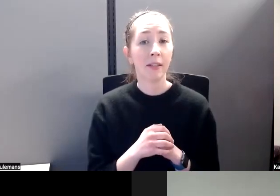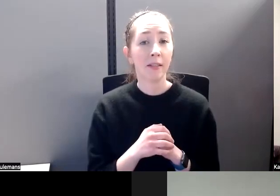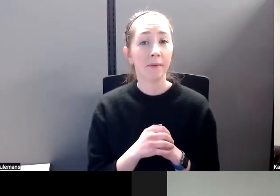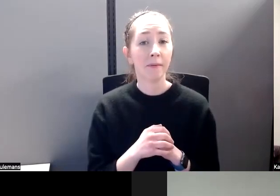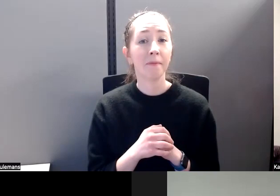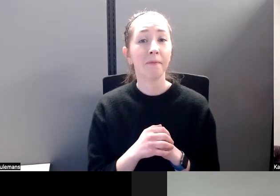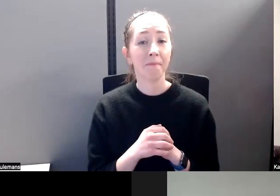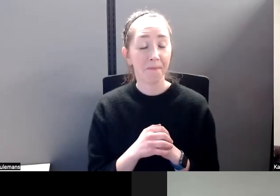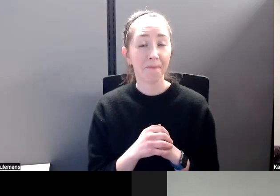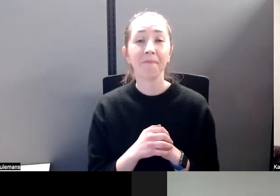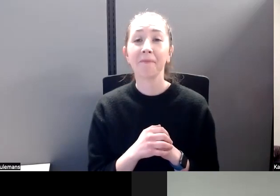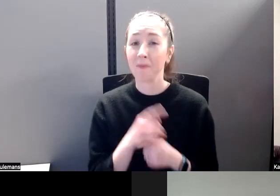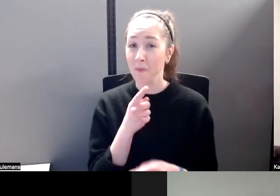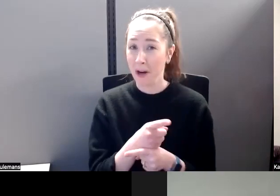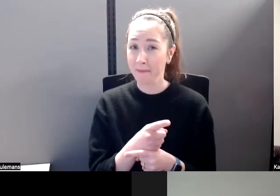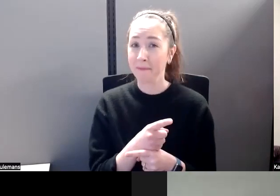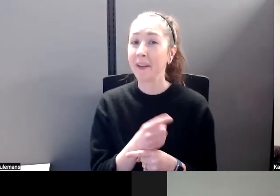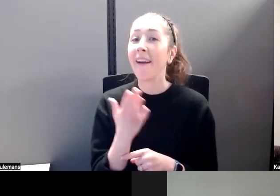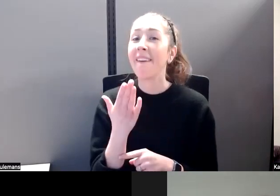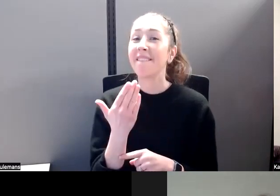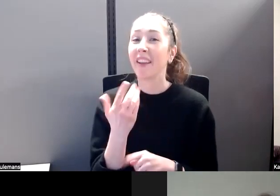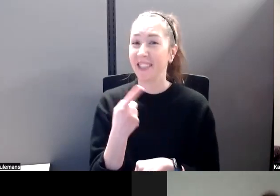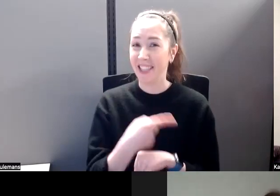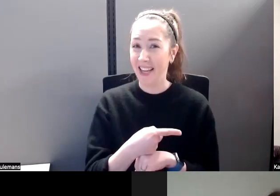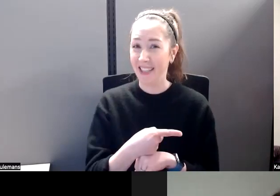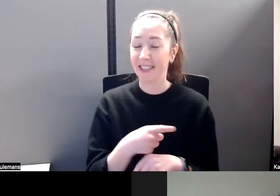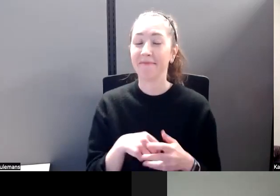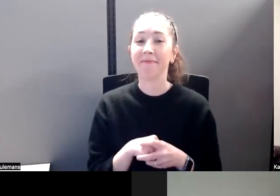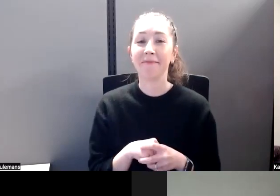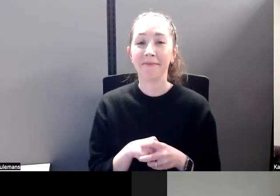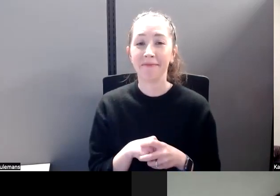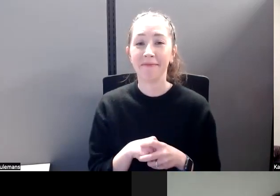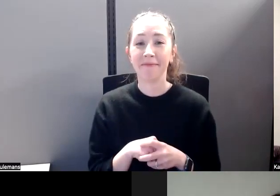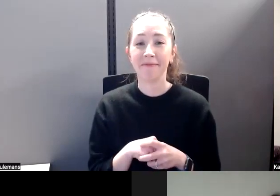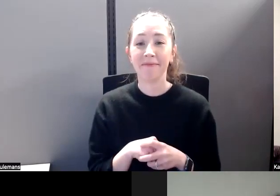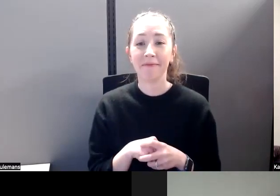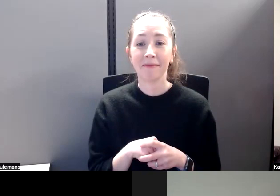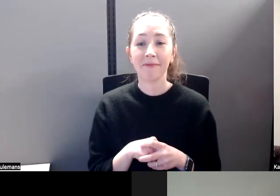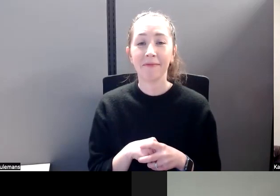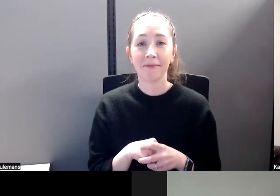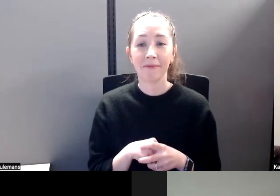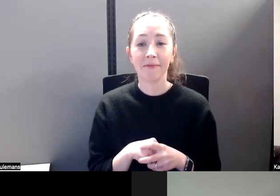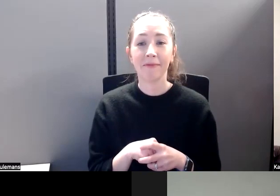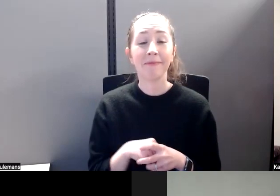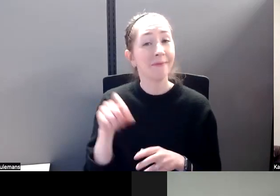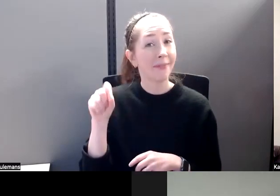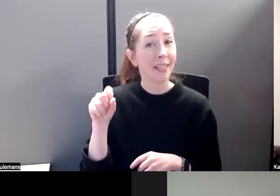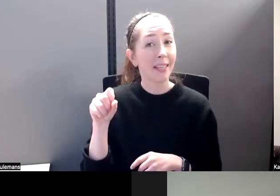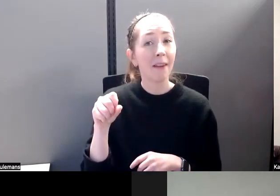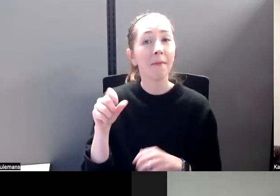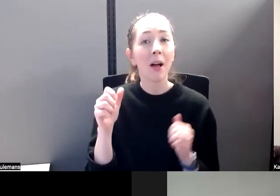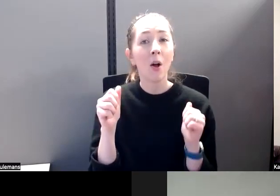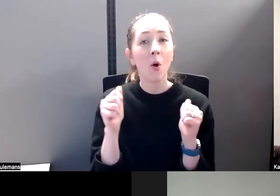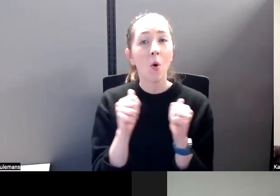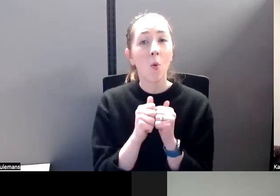15 days. That's right. 15 days. For me, but 15 days to shoot a film. Yeah, with